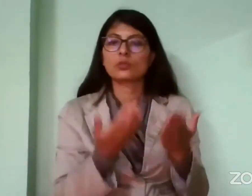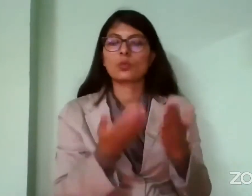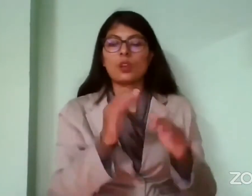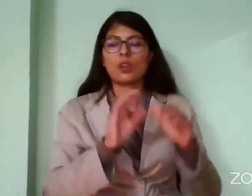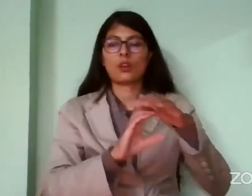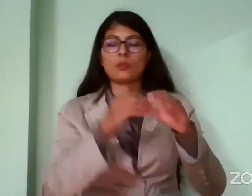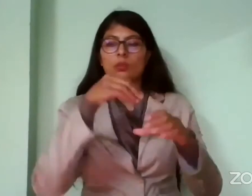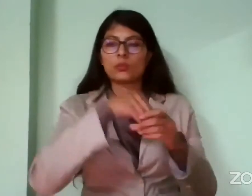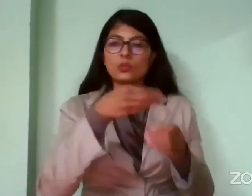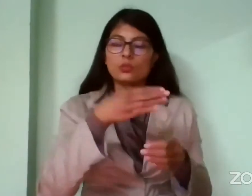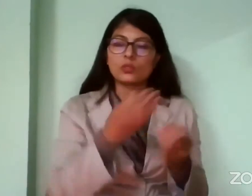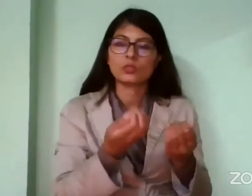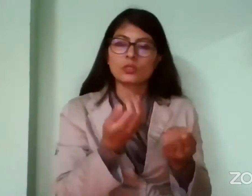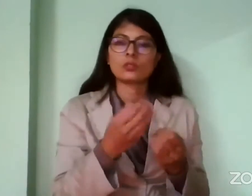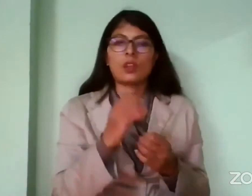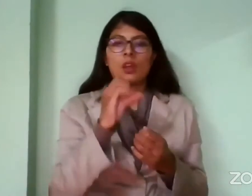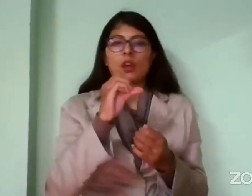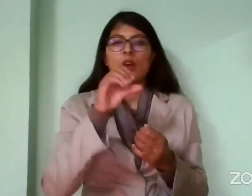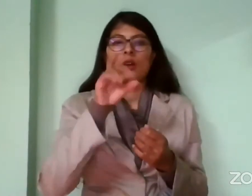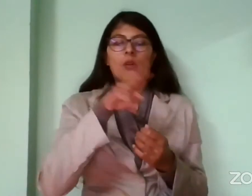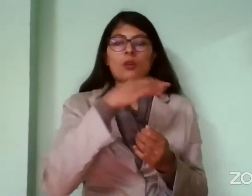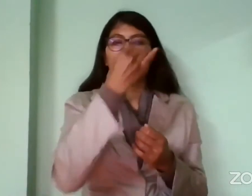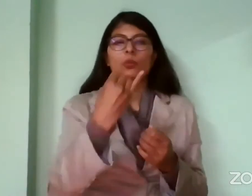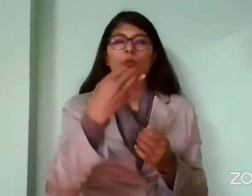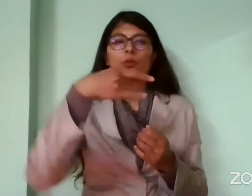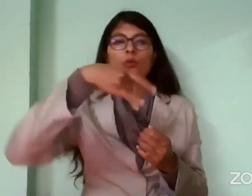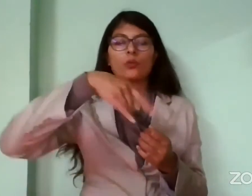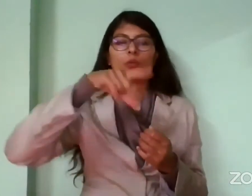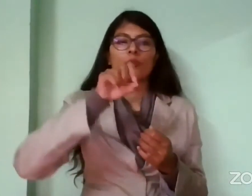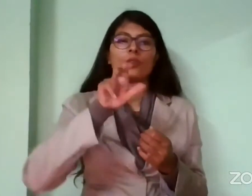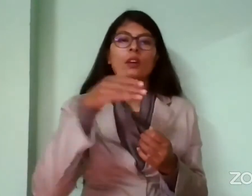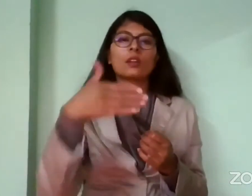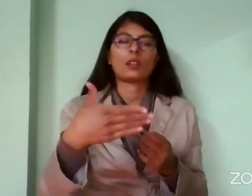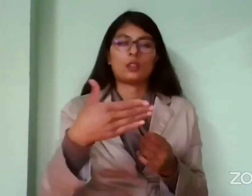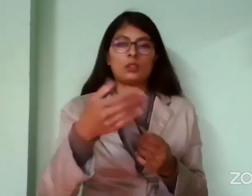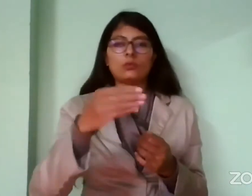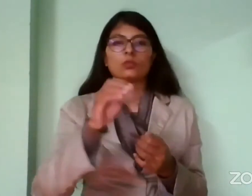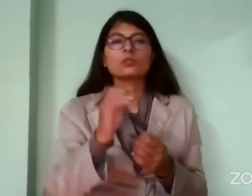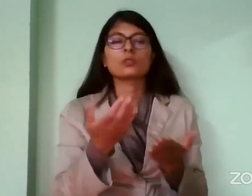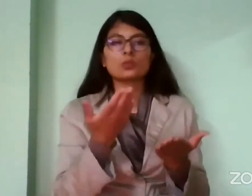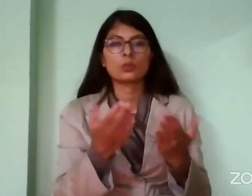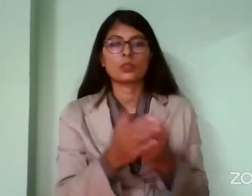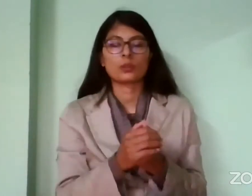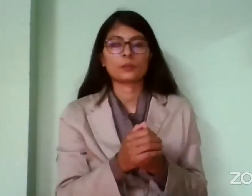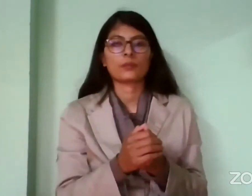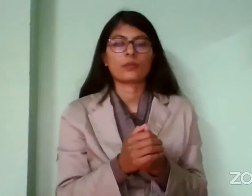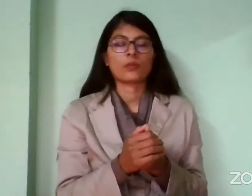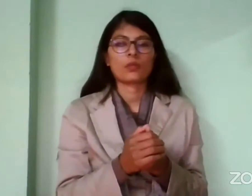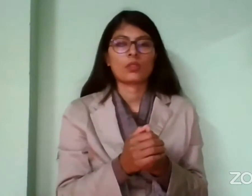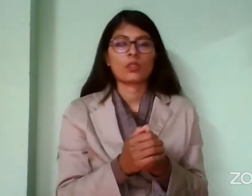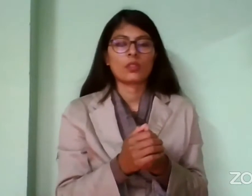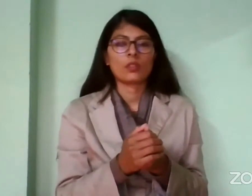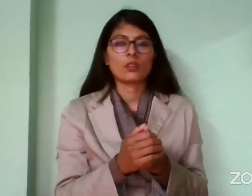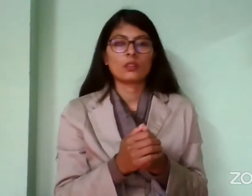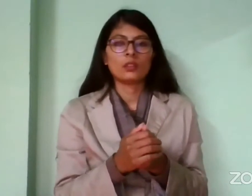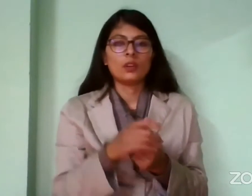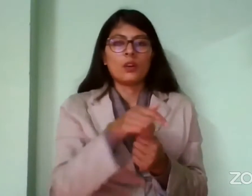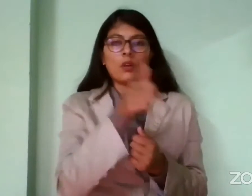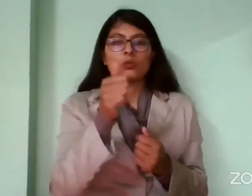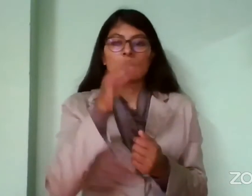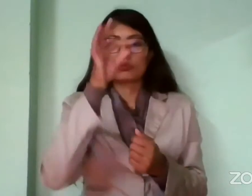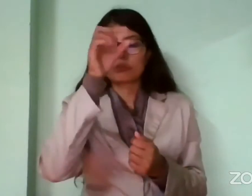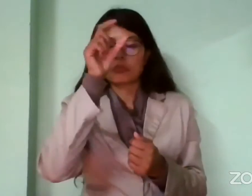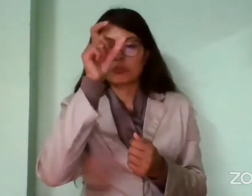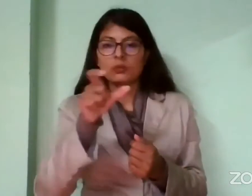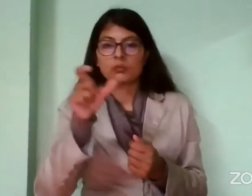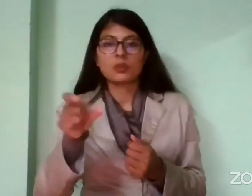the types, profiles of individuals who do end up on these committees, and any particular strong views or